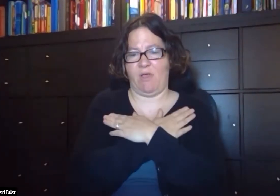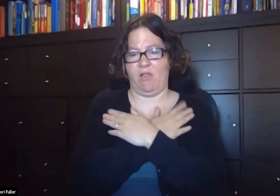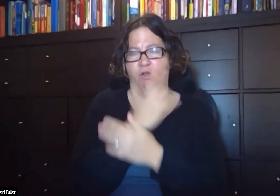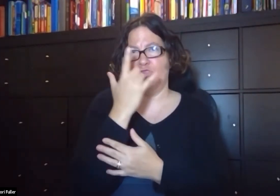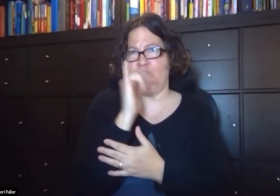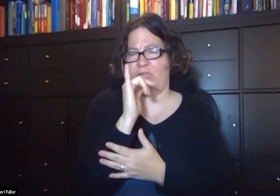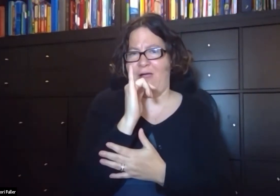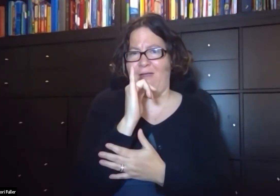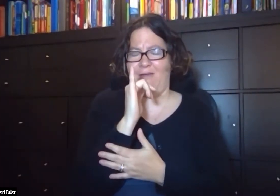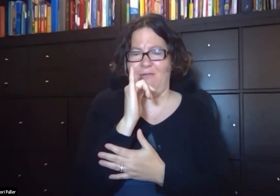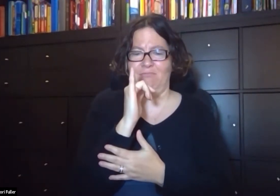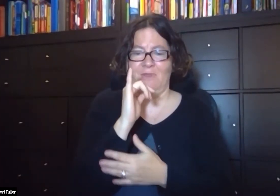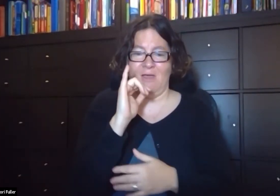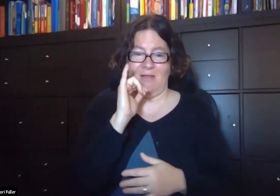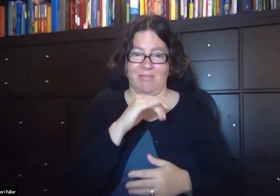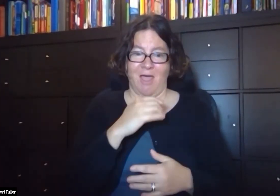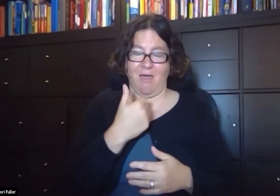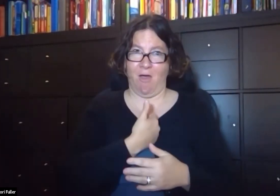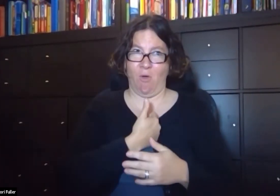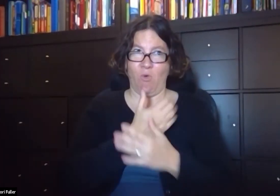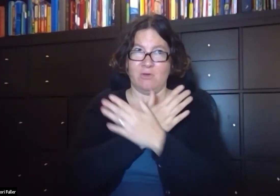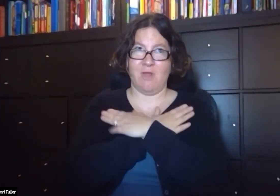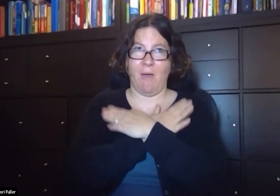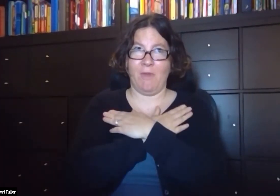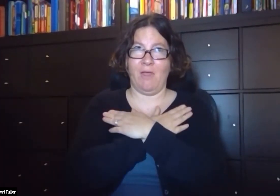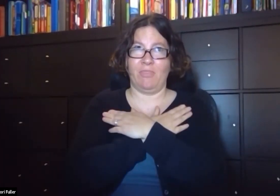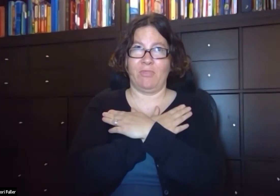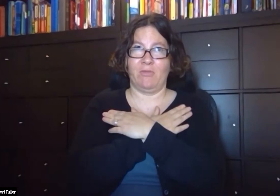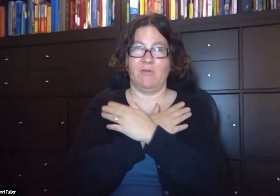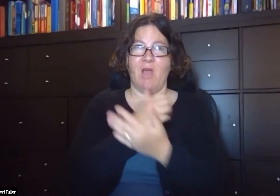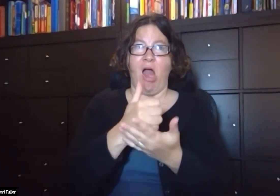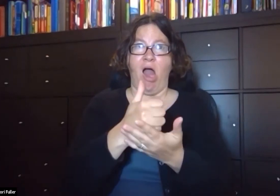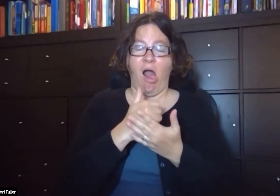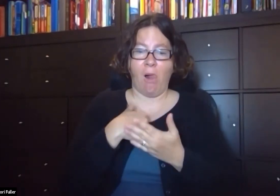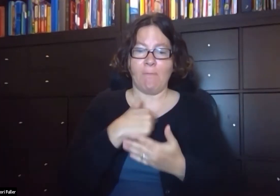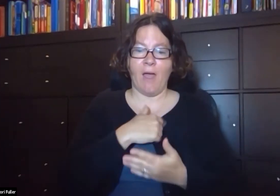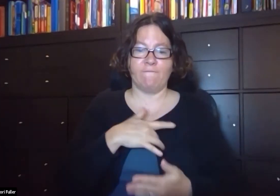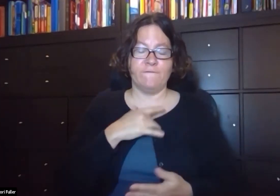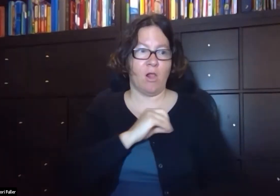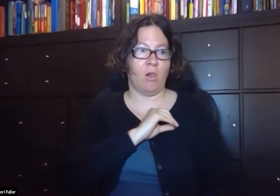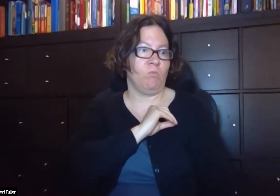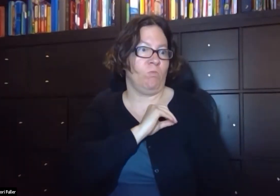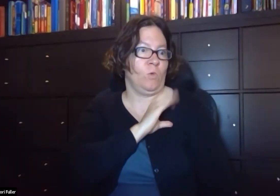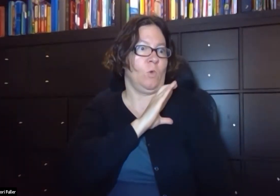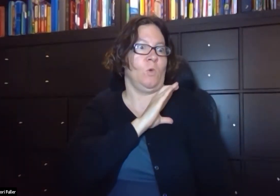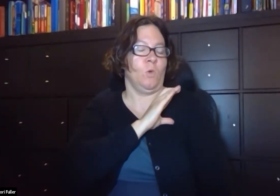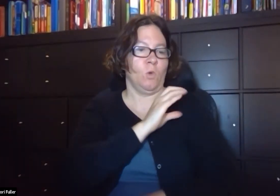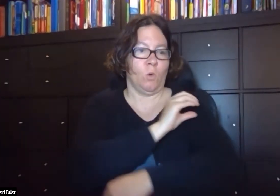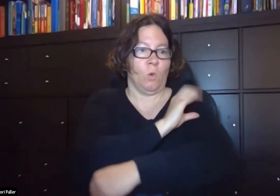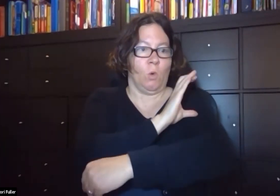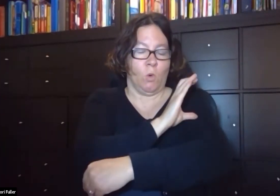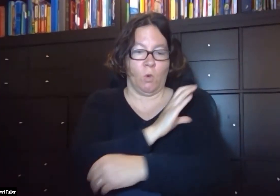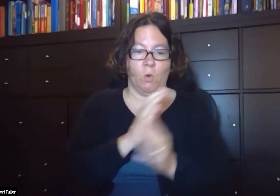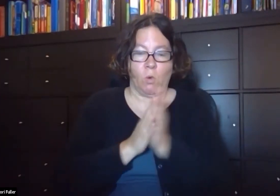is for us to think about what a Sabbath looks like and what our own Sabbath would look